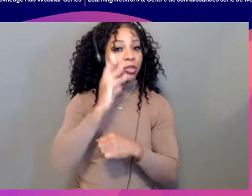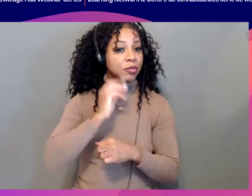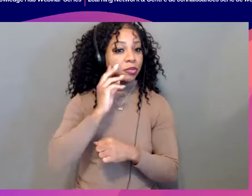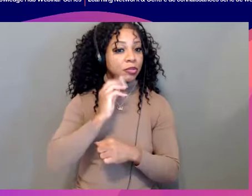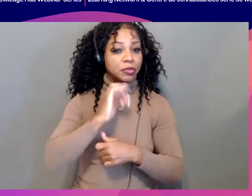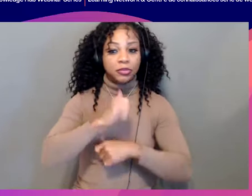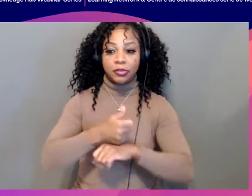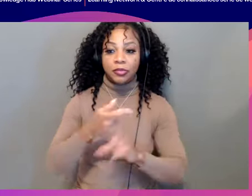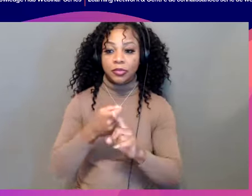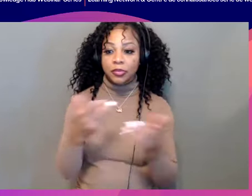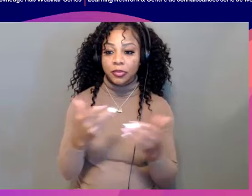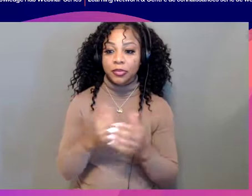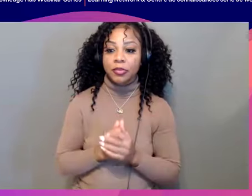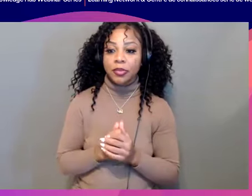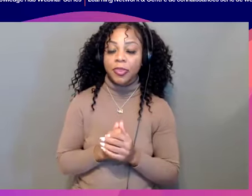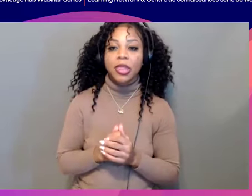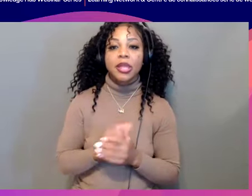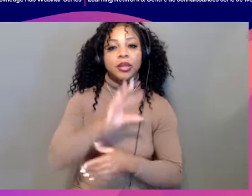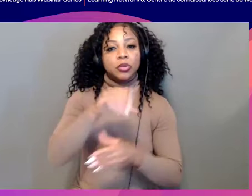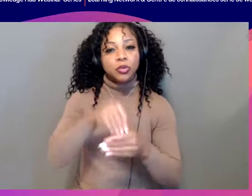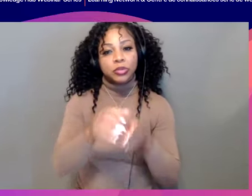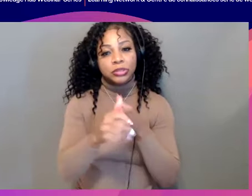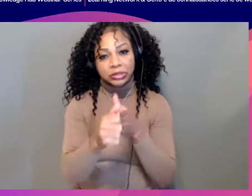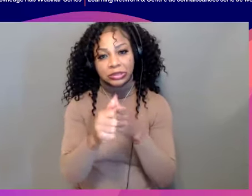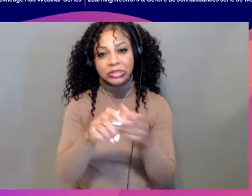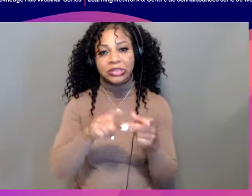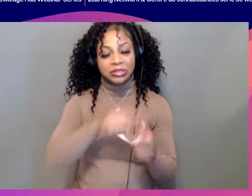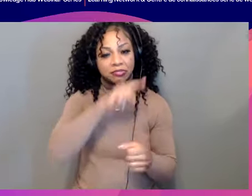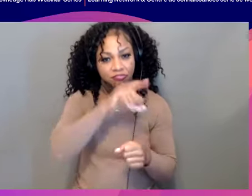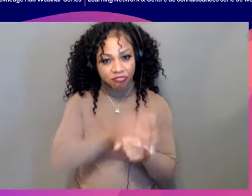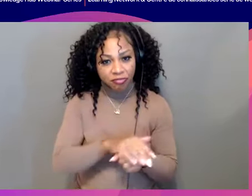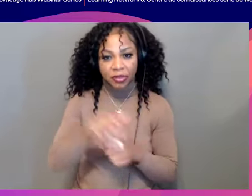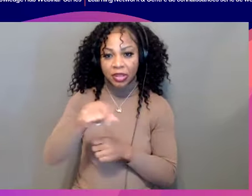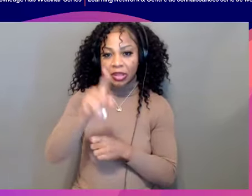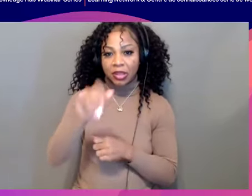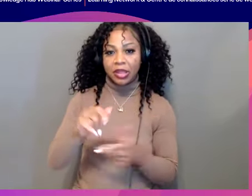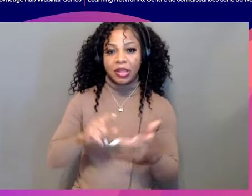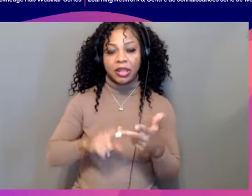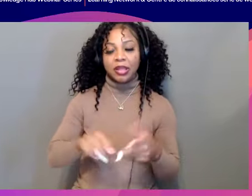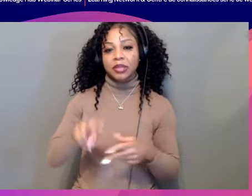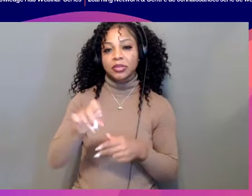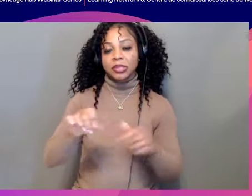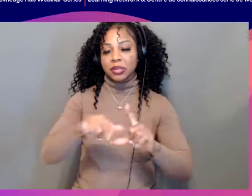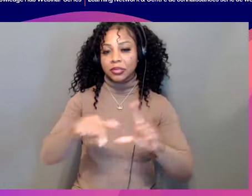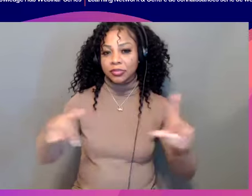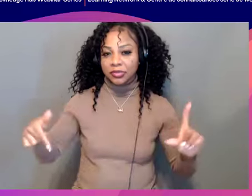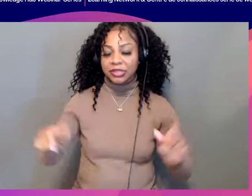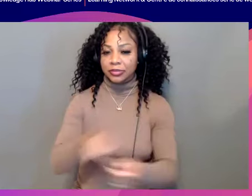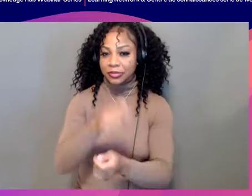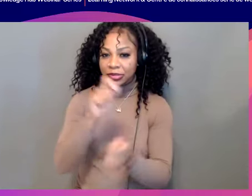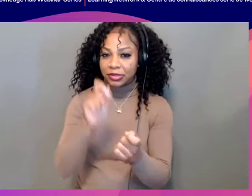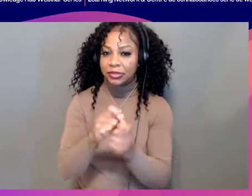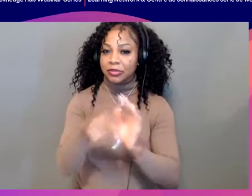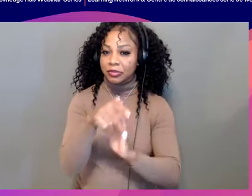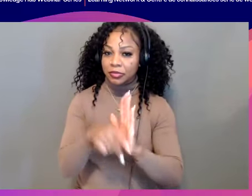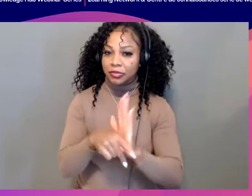by inclusive leadership, dedicated allies, and 2S LGBTQIA plus specific